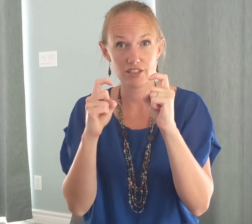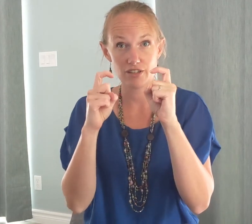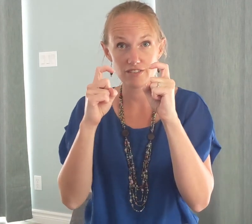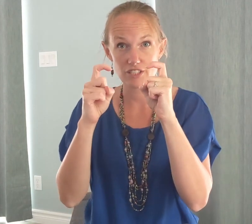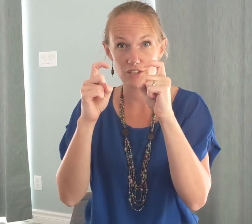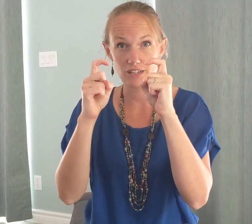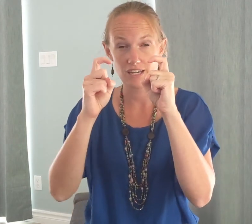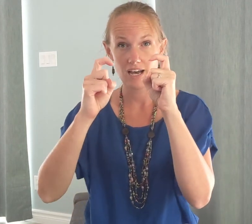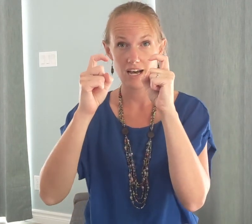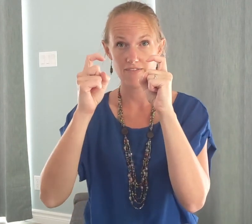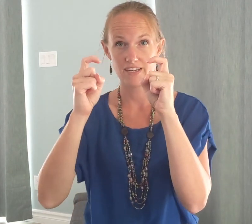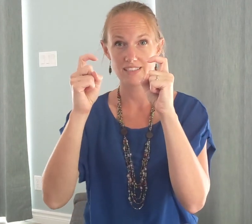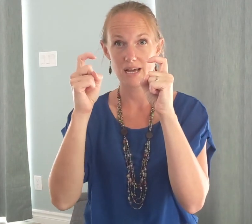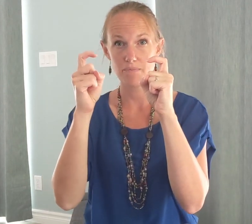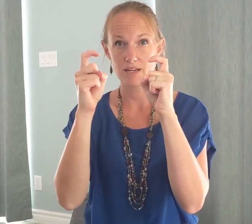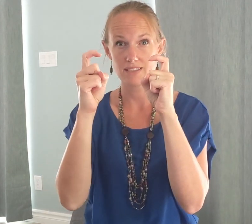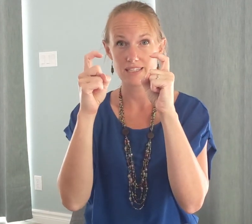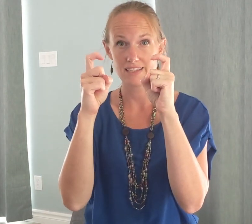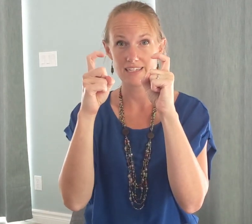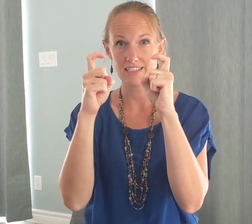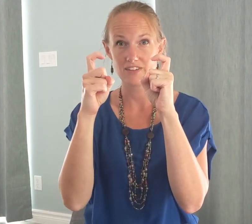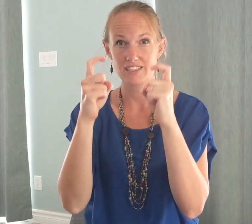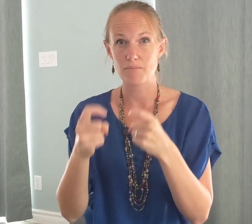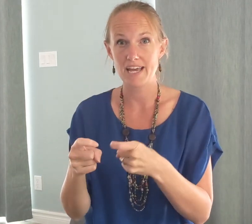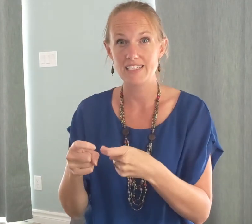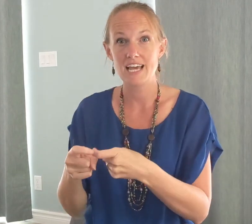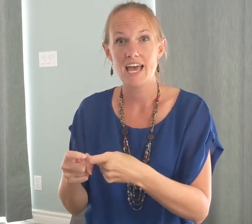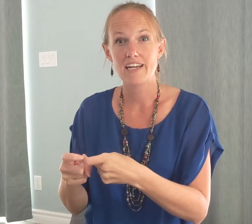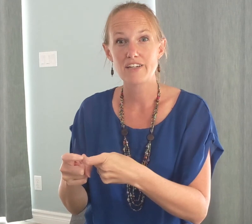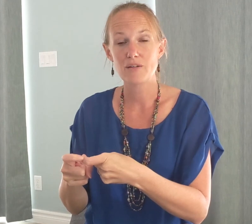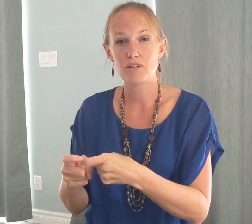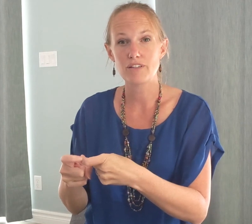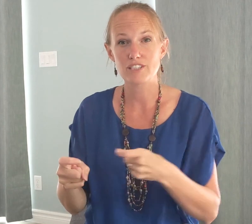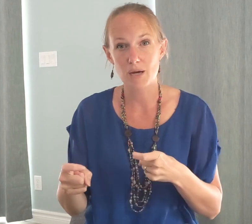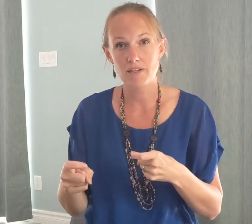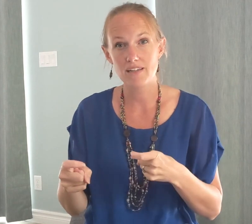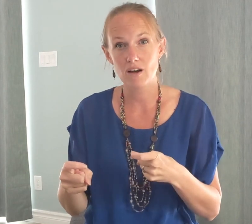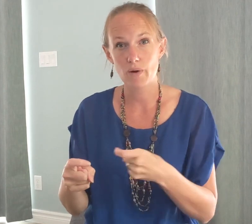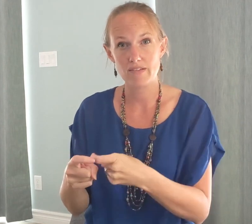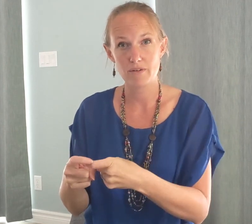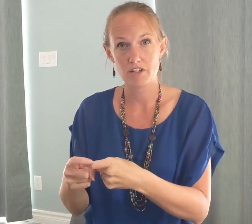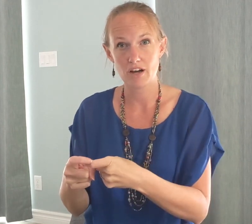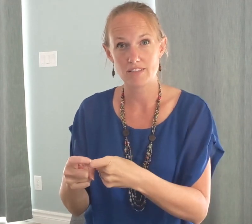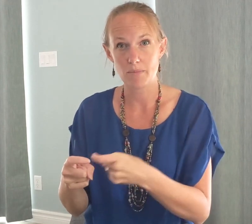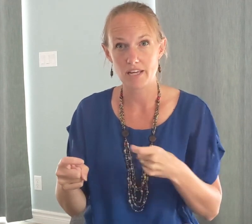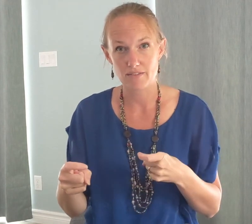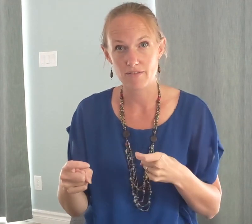have two fingers up that are slightly, the index fingers are bent, and you're gonna pull your dominant away from your non-dominant,